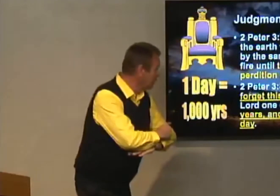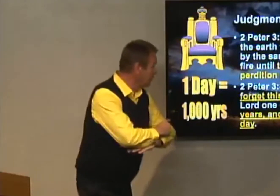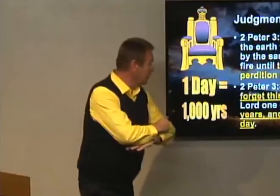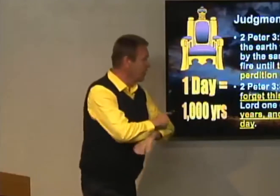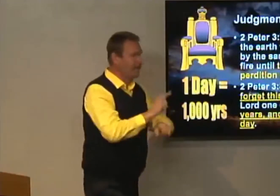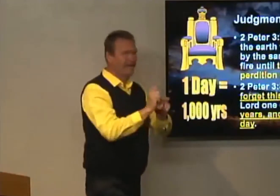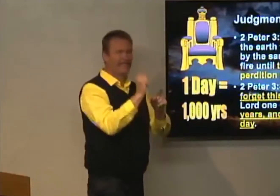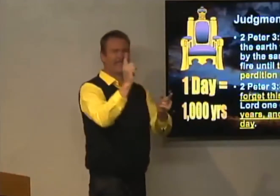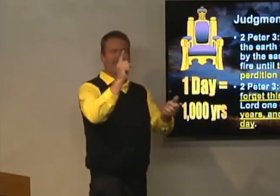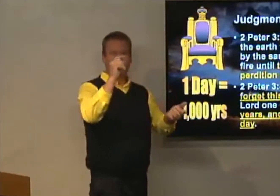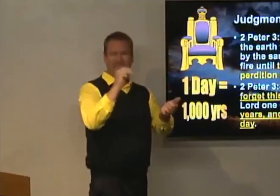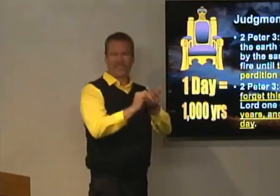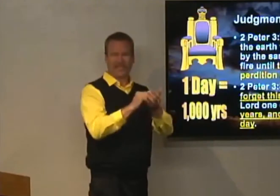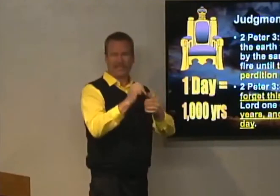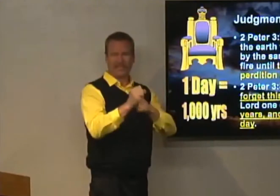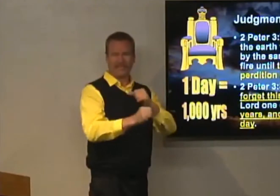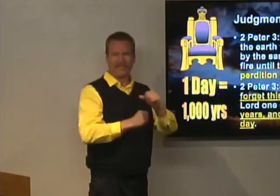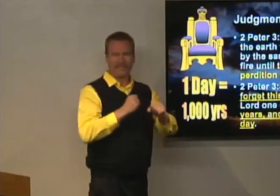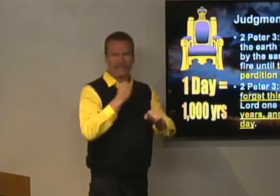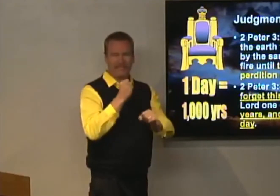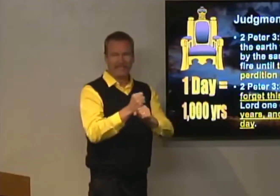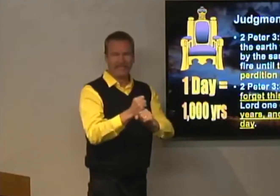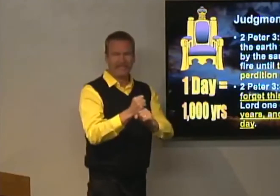day is as 1,000 years.